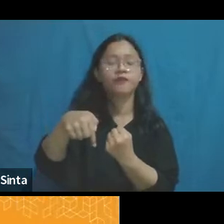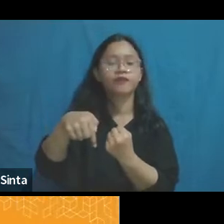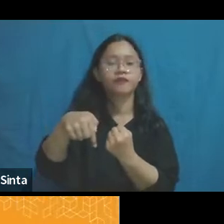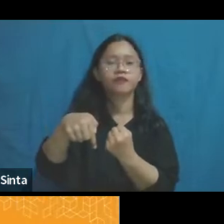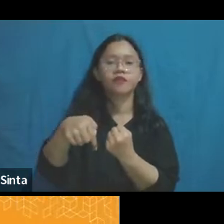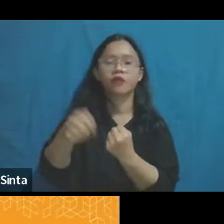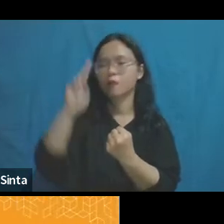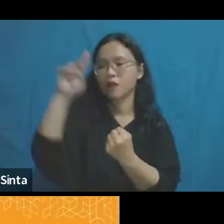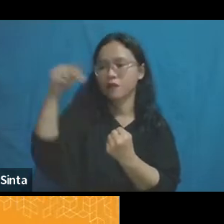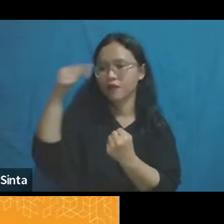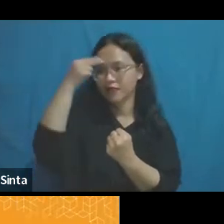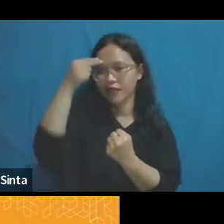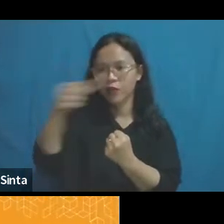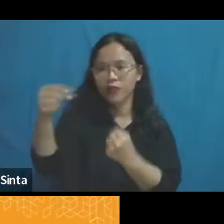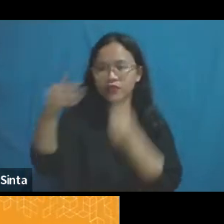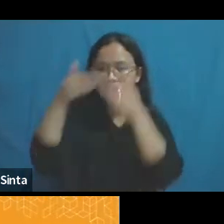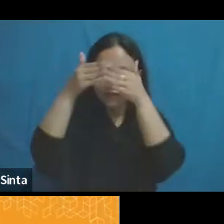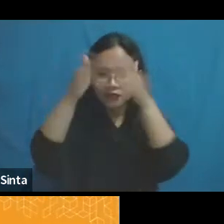they